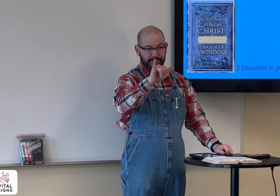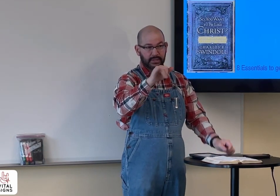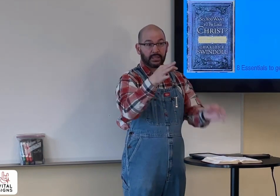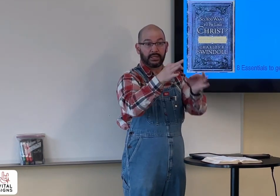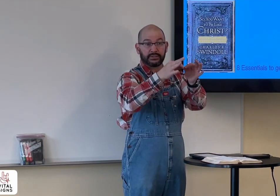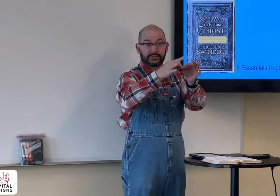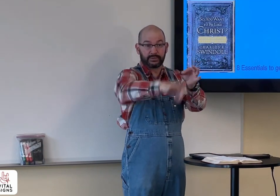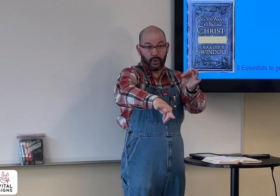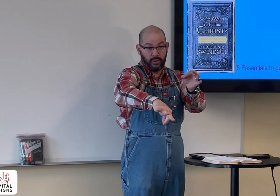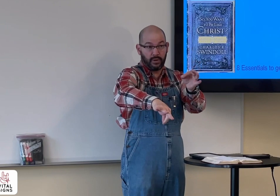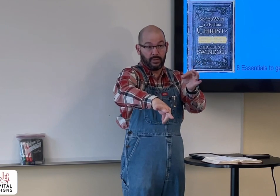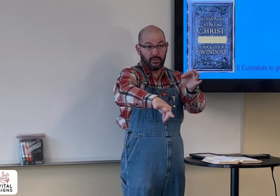simplicity.